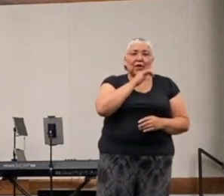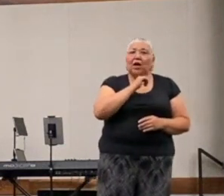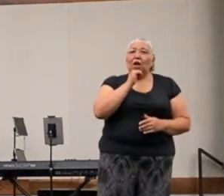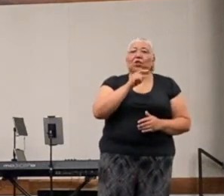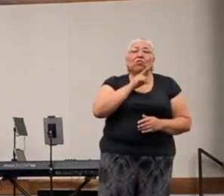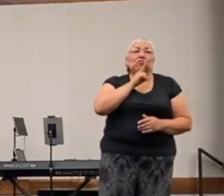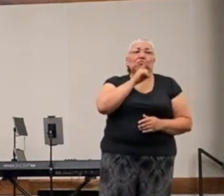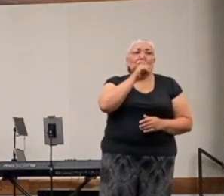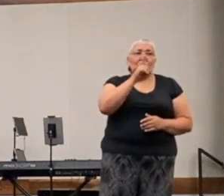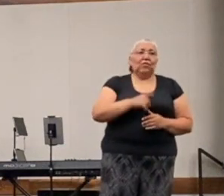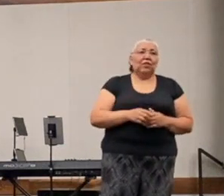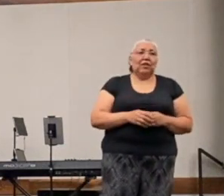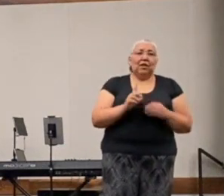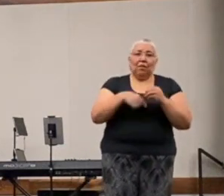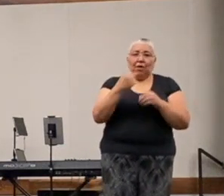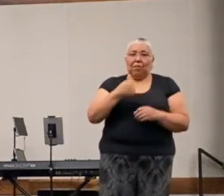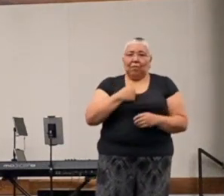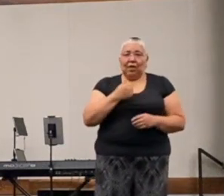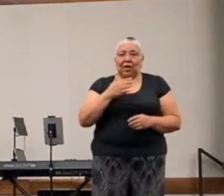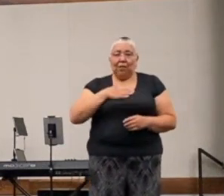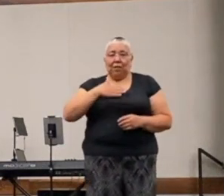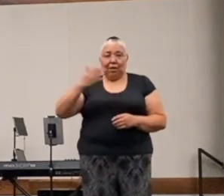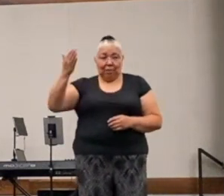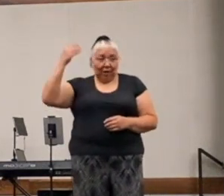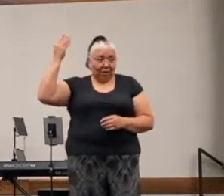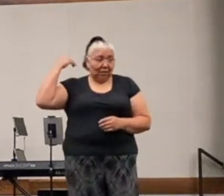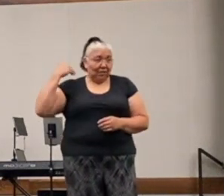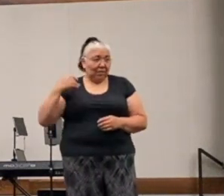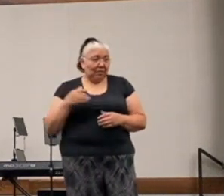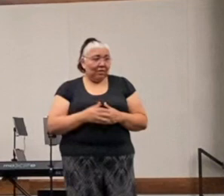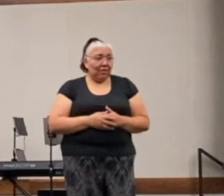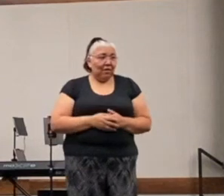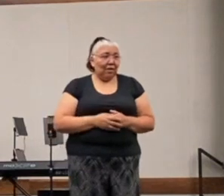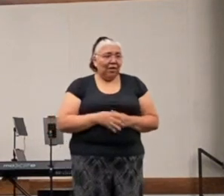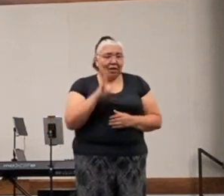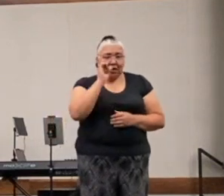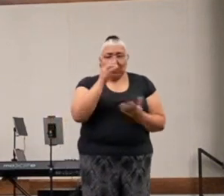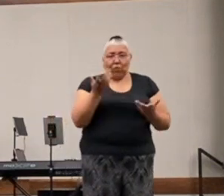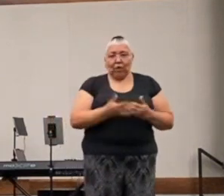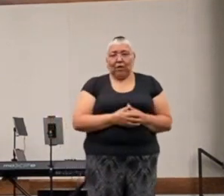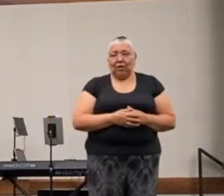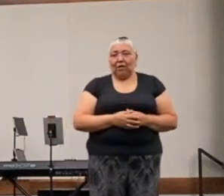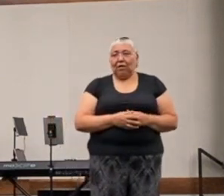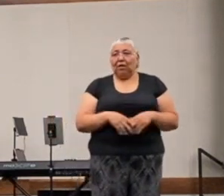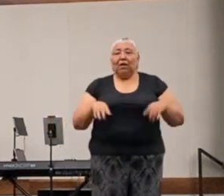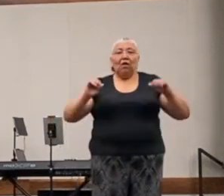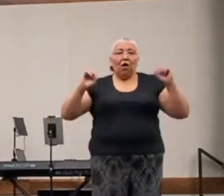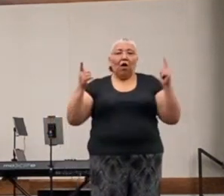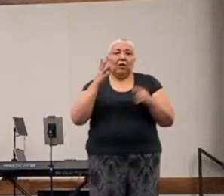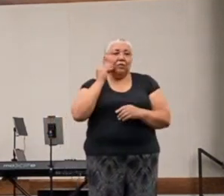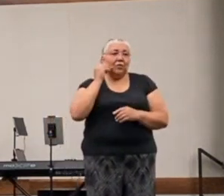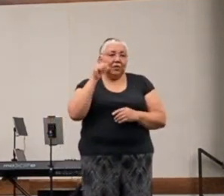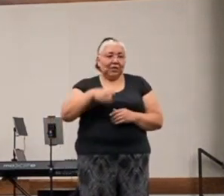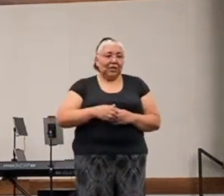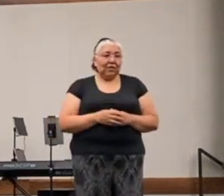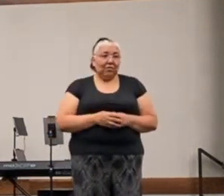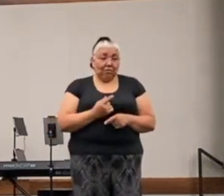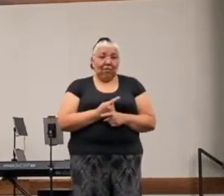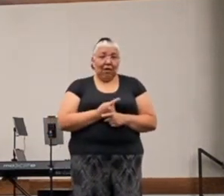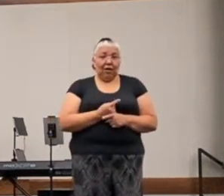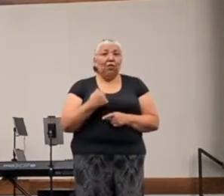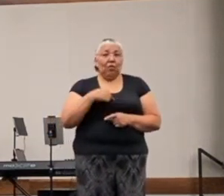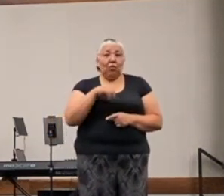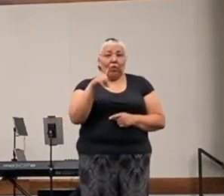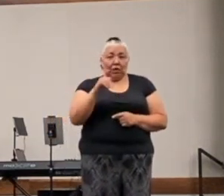untruthfully about me in my past, in the past. And guess what? Everybody experiences it, right? Yeah. We